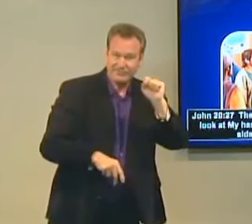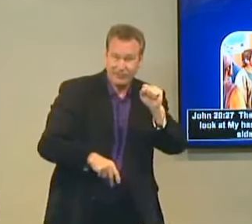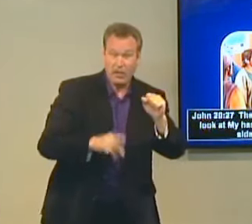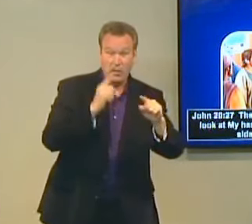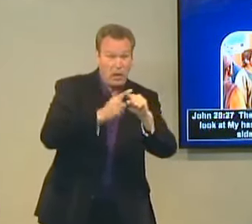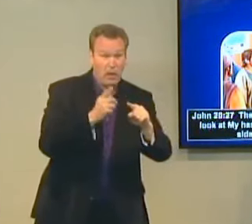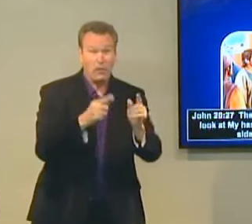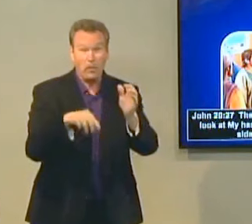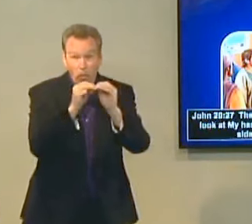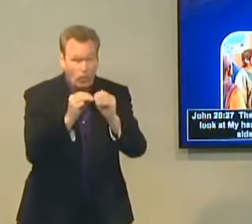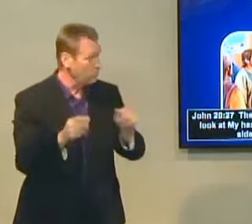Thomas touches and feels it.